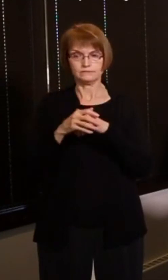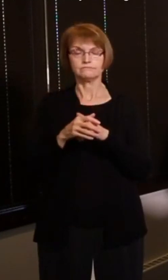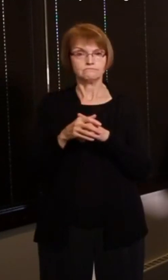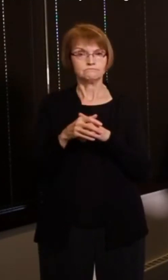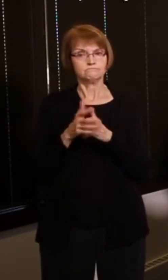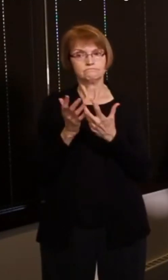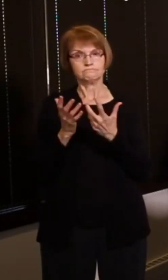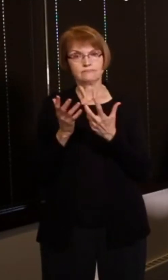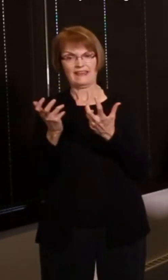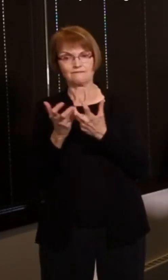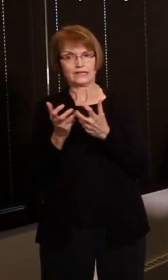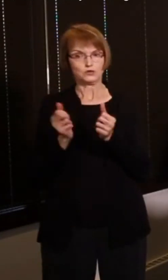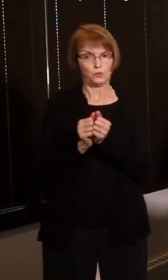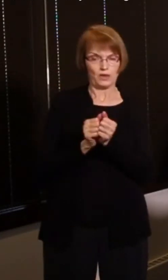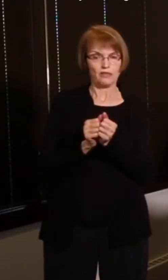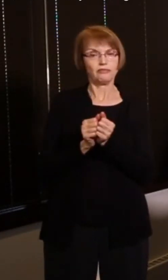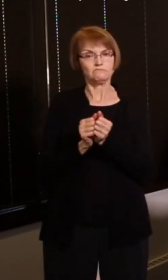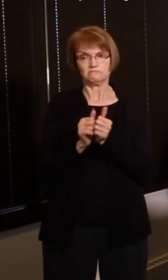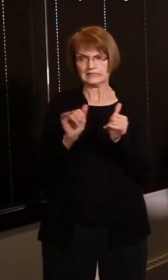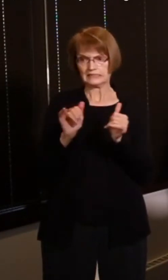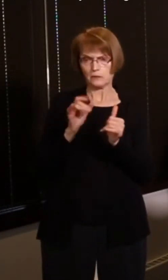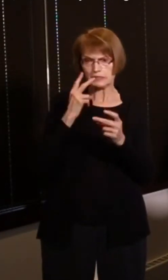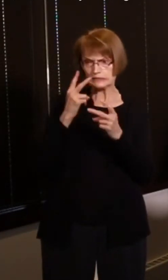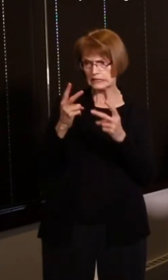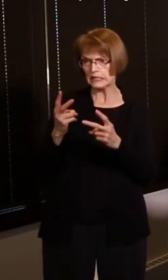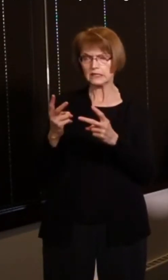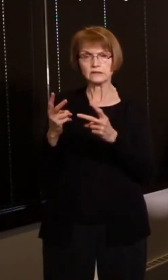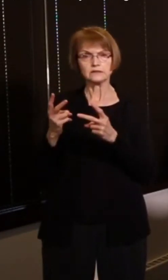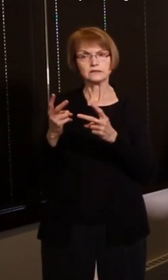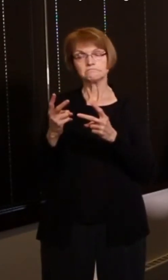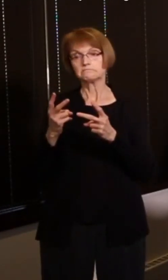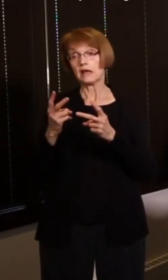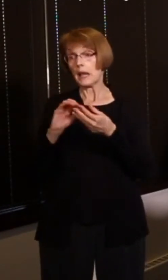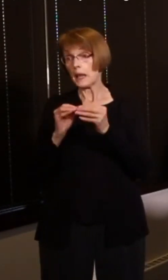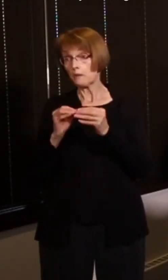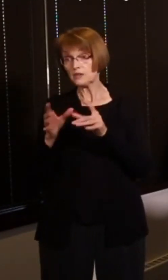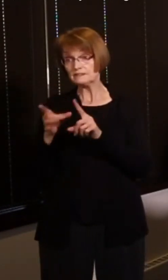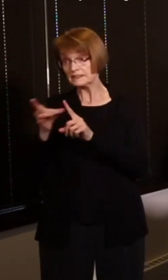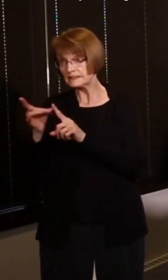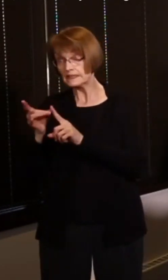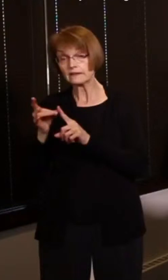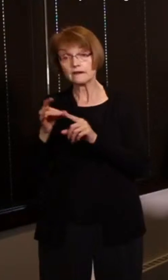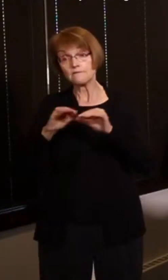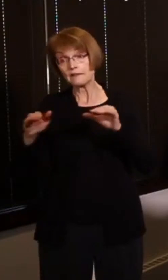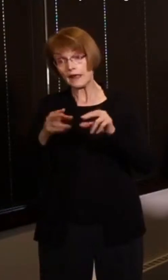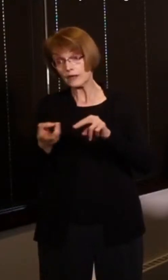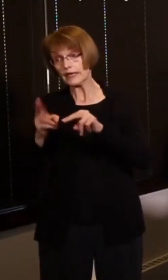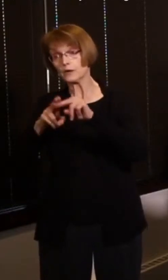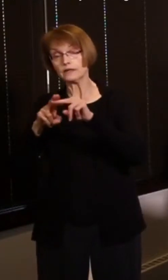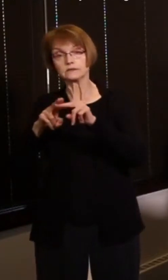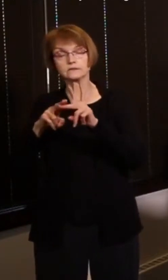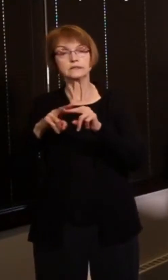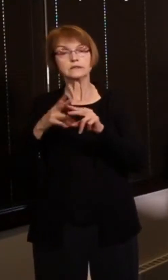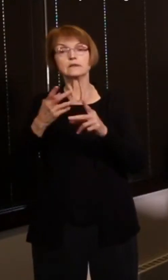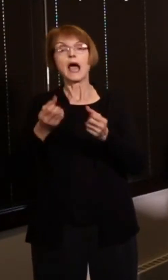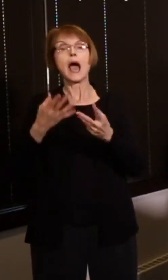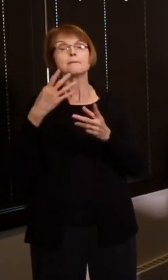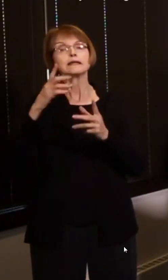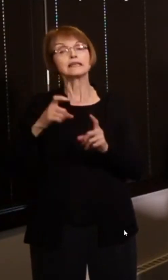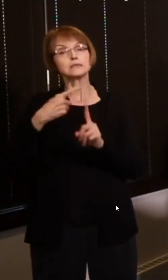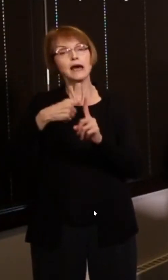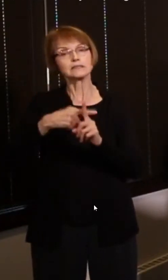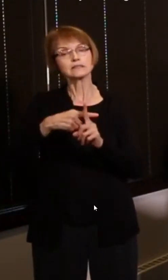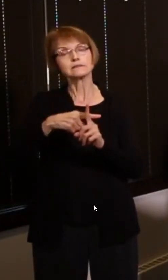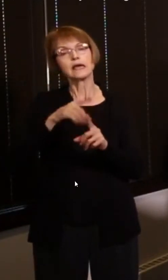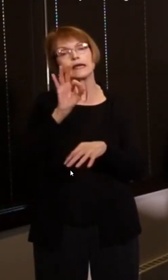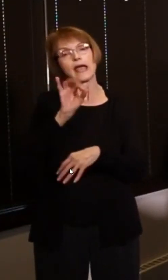fits along with this narrative of we're seeing cases either flat or increasing. So we're reporting a positivity rate of around